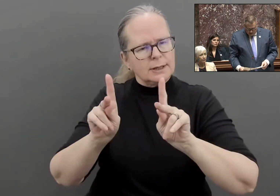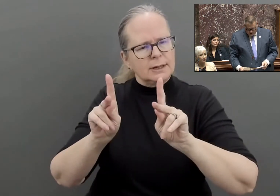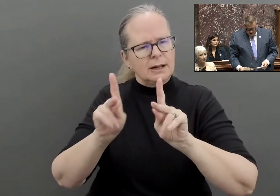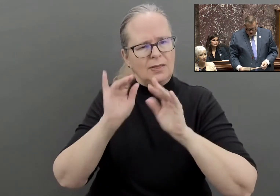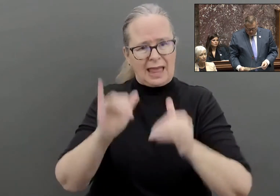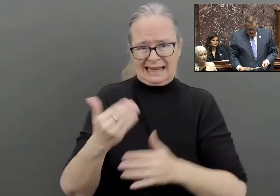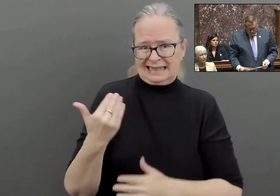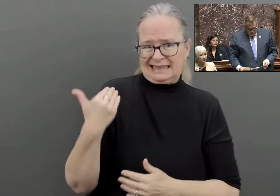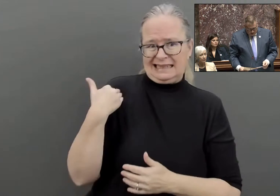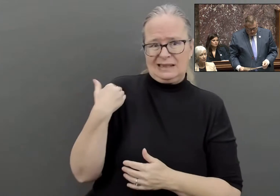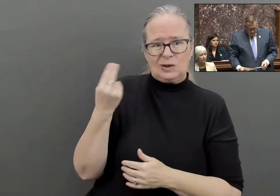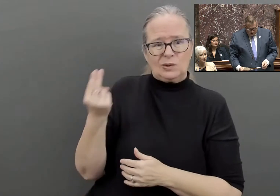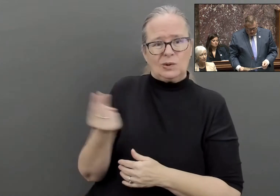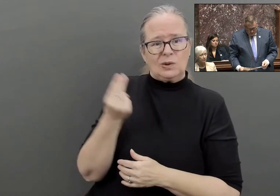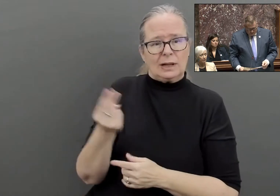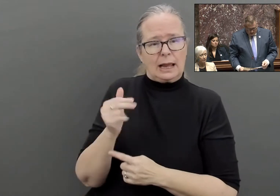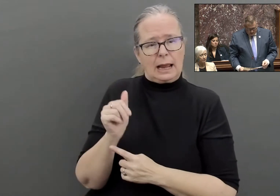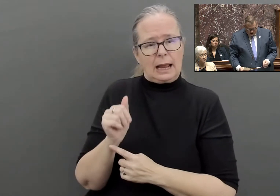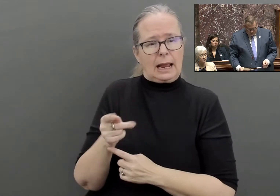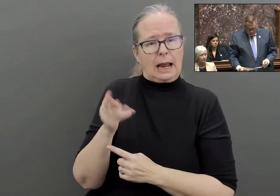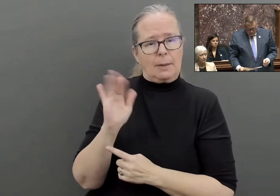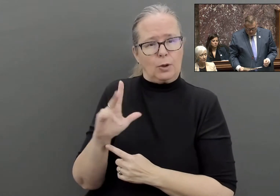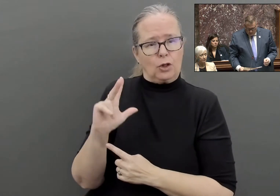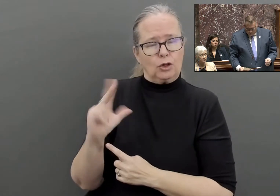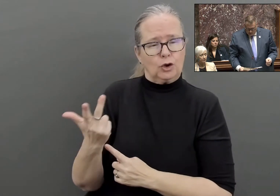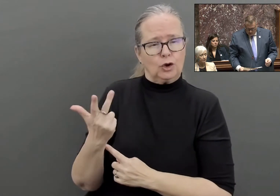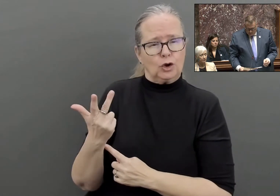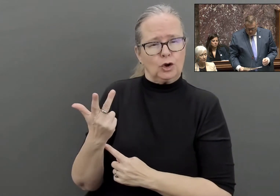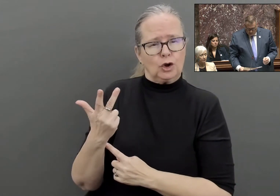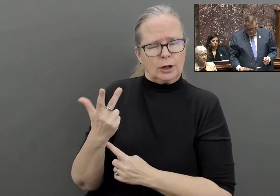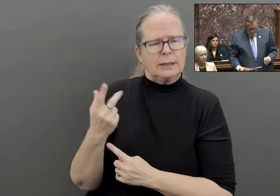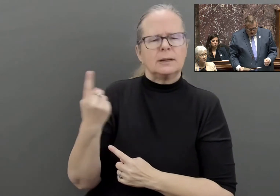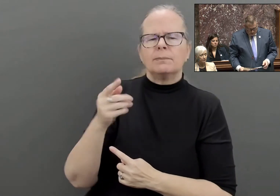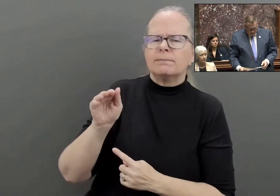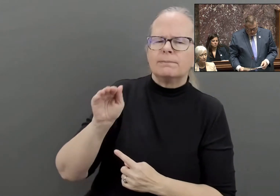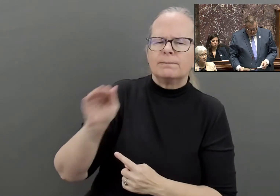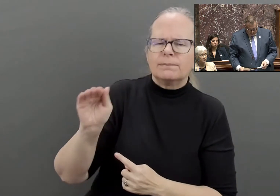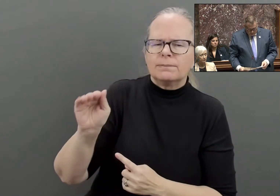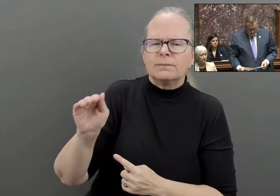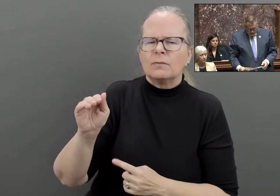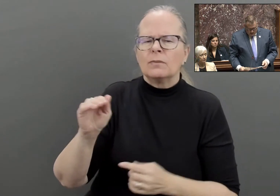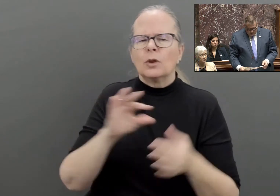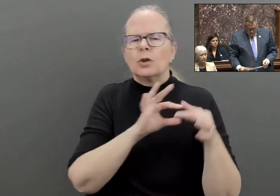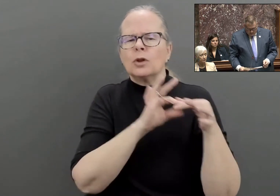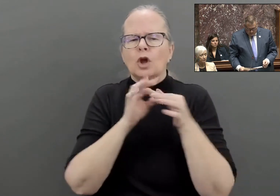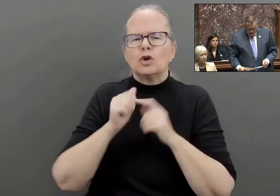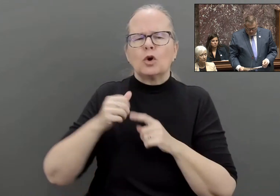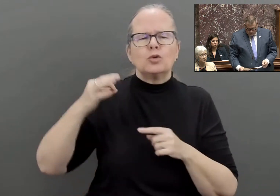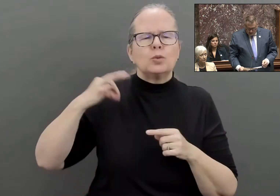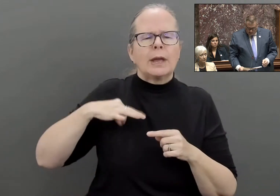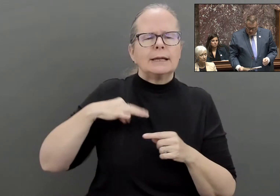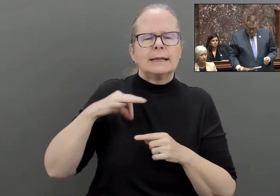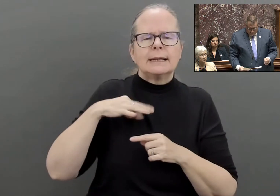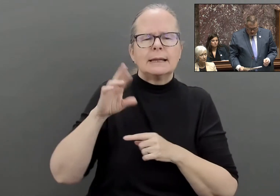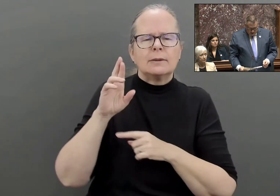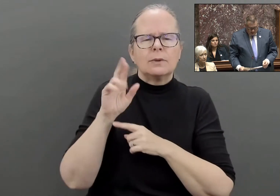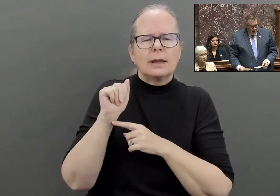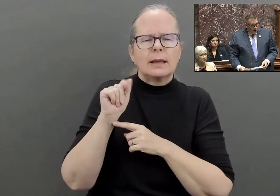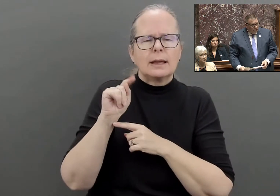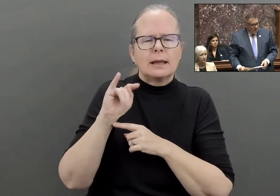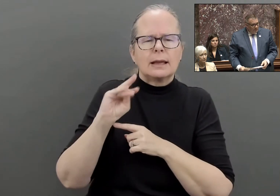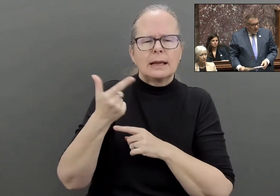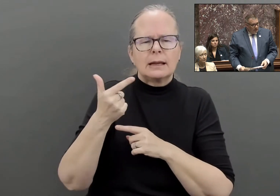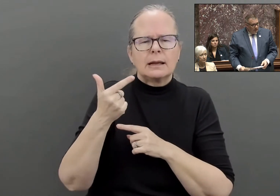was questioned about the Moody's credit downgrade, citing a deficit growing to $14.3 billion. The Minister answered that the